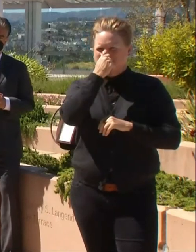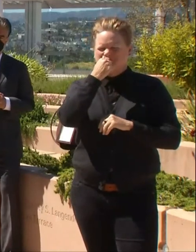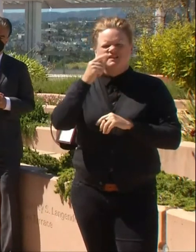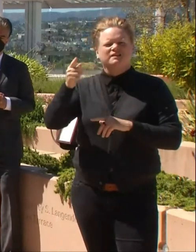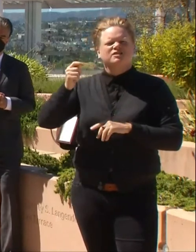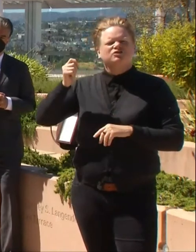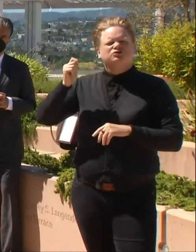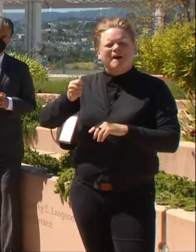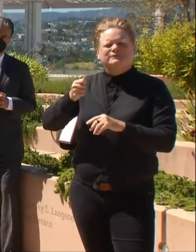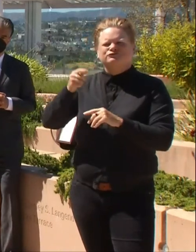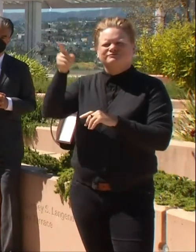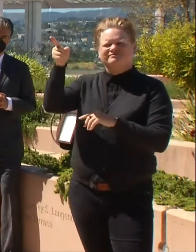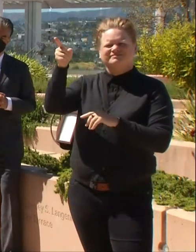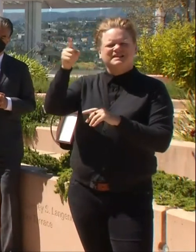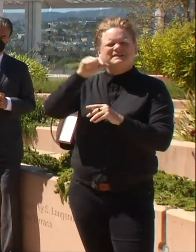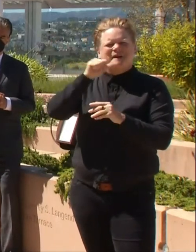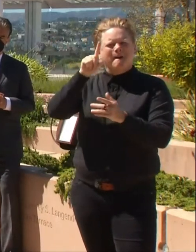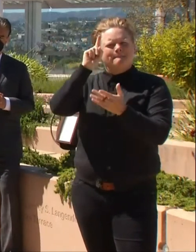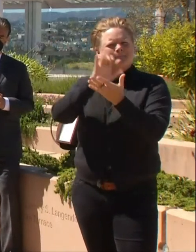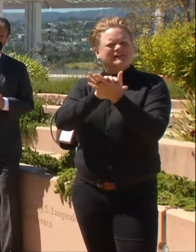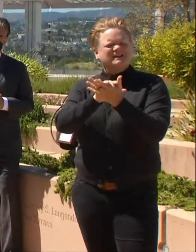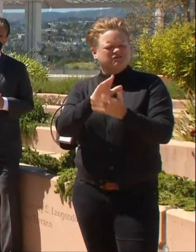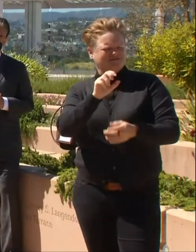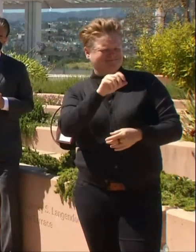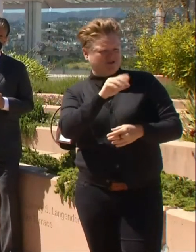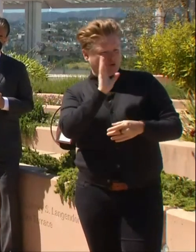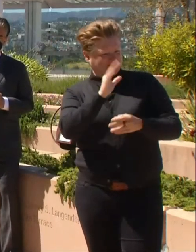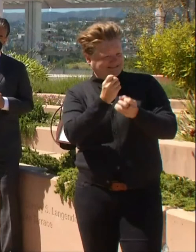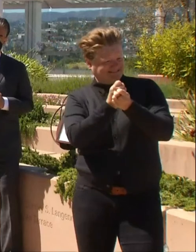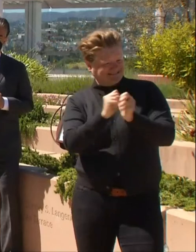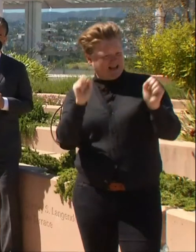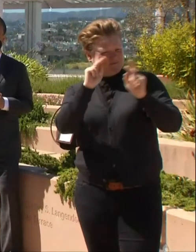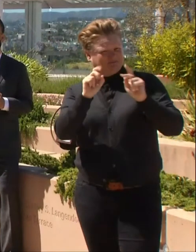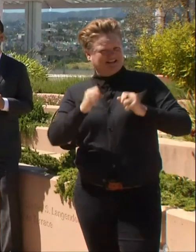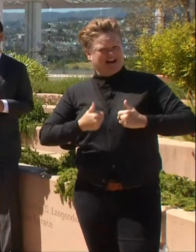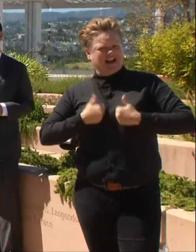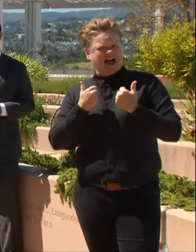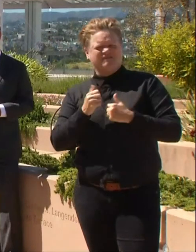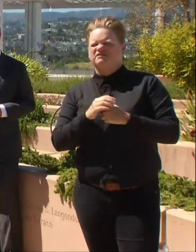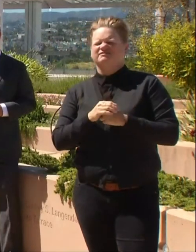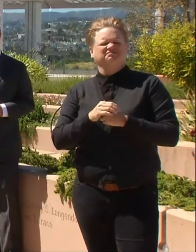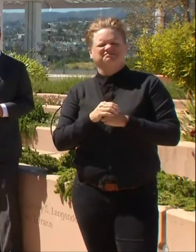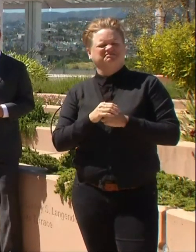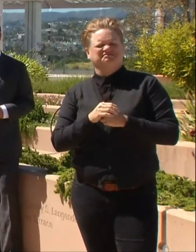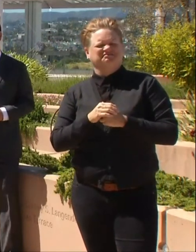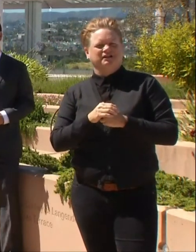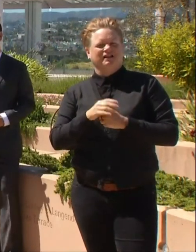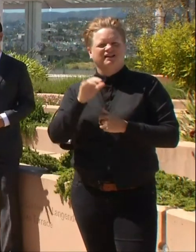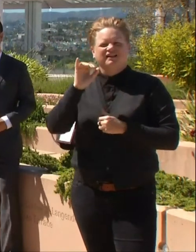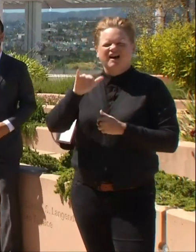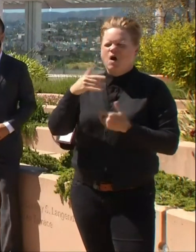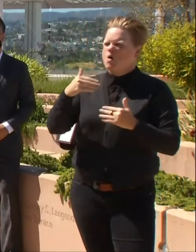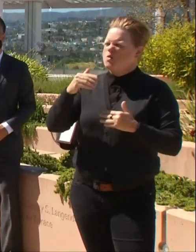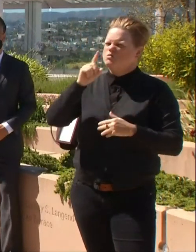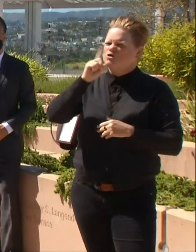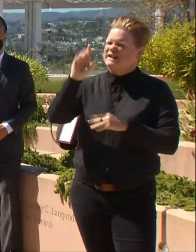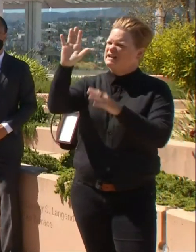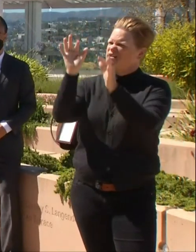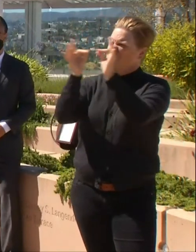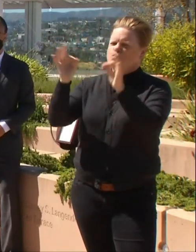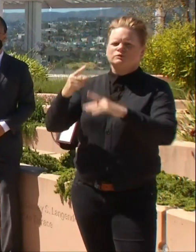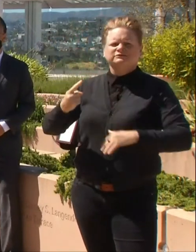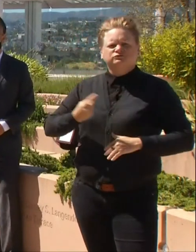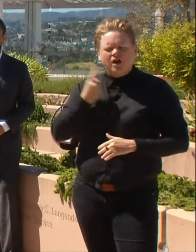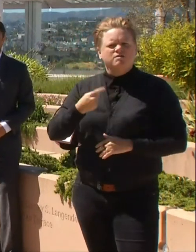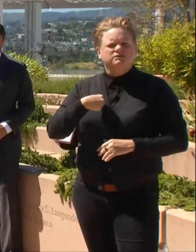make our communities safer. And that is something that I find insulting. And we've been tracking thousands of Second Amendment cases